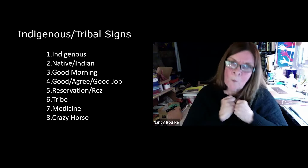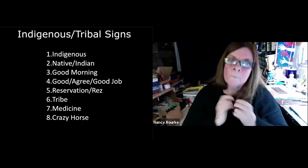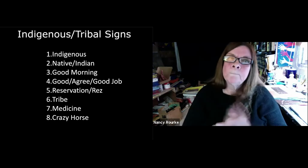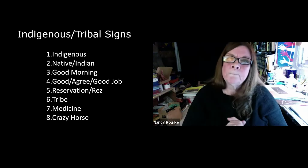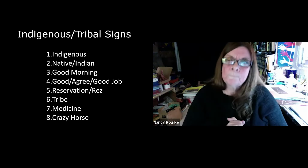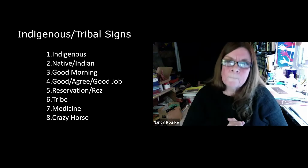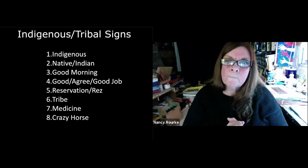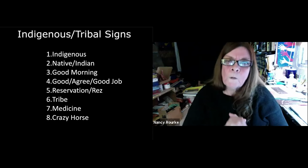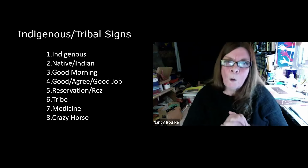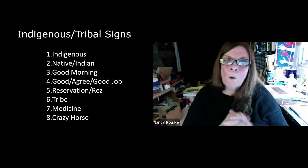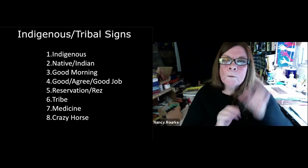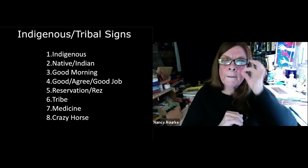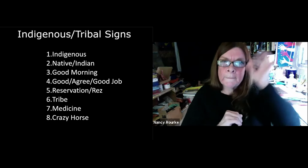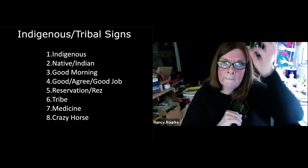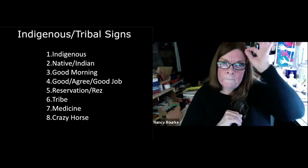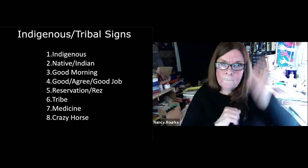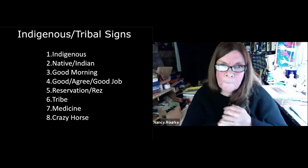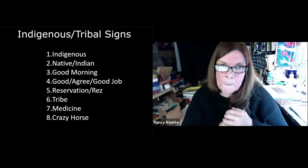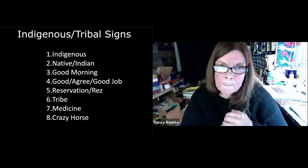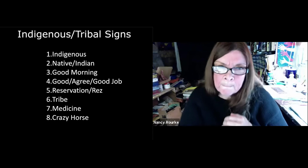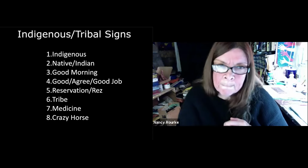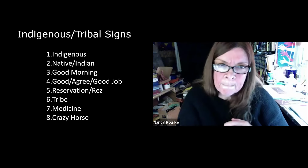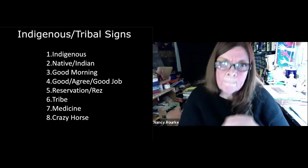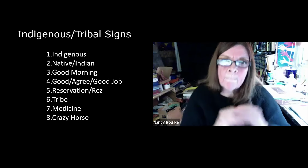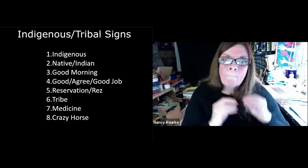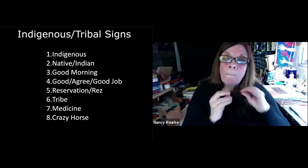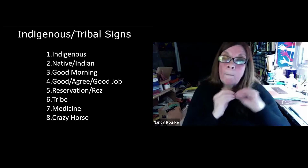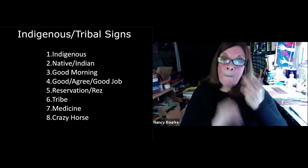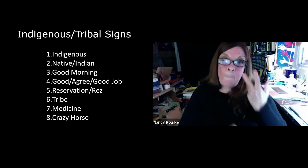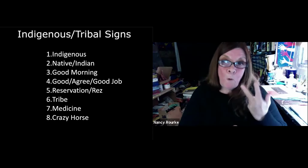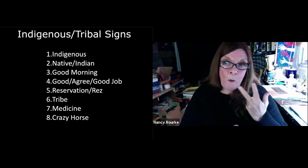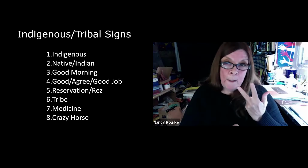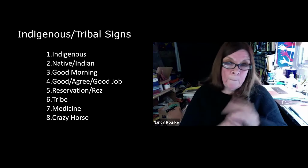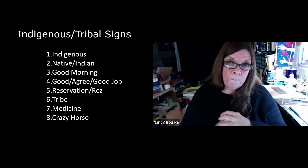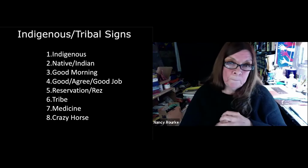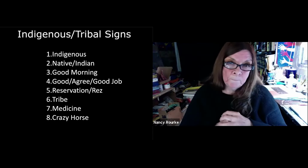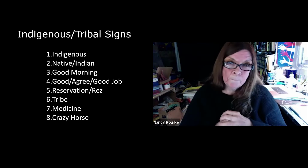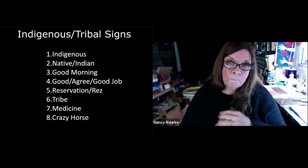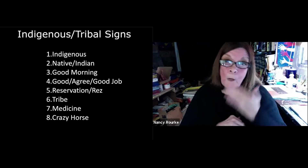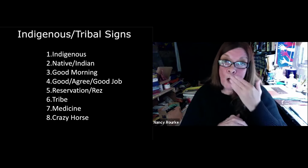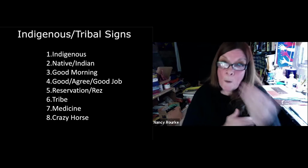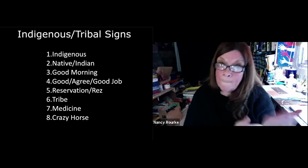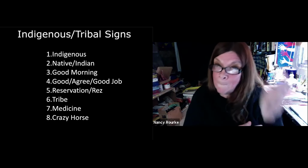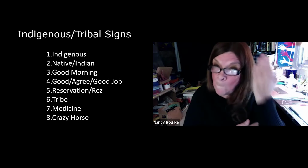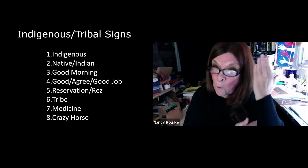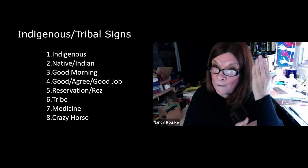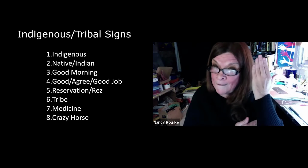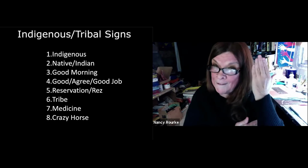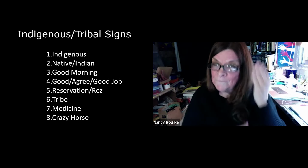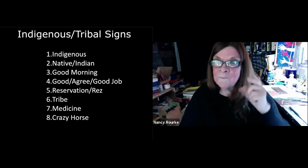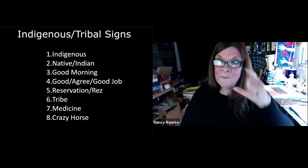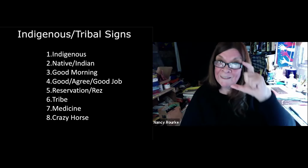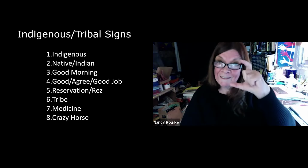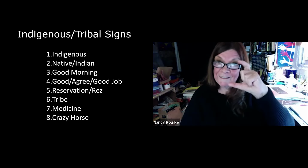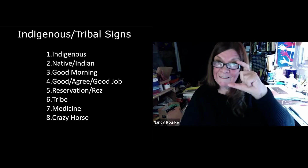shiny, because hair is considered sacred. And so, that's the sign this way, this Indian. Okay, moving on to number three.